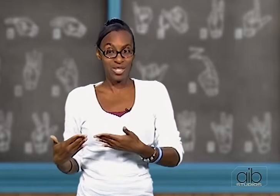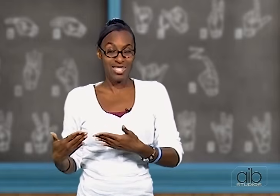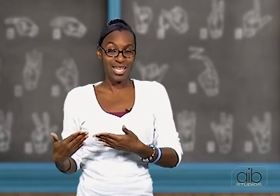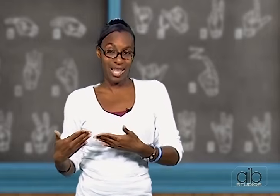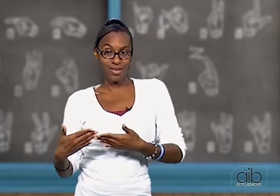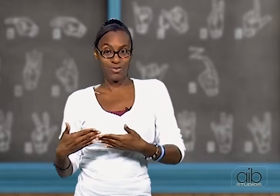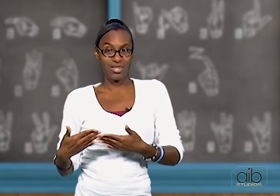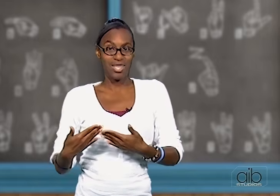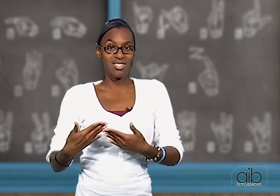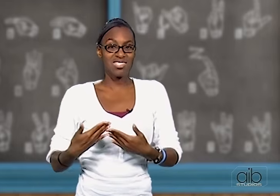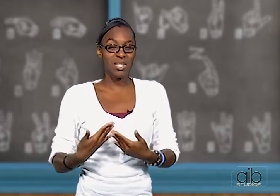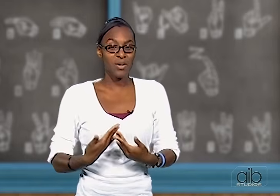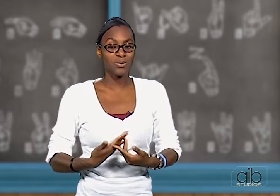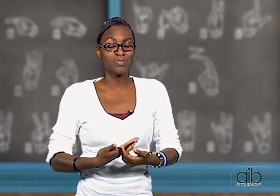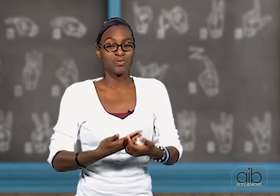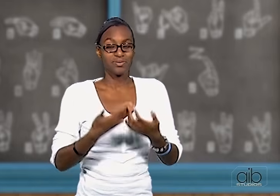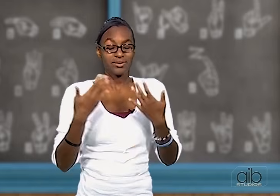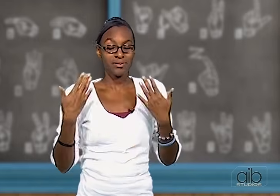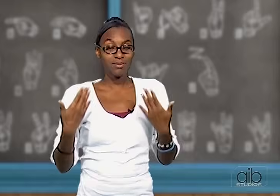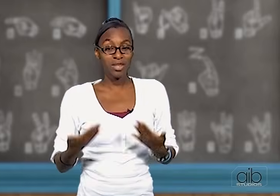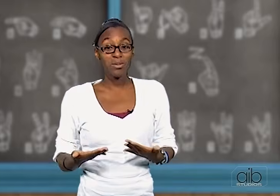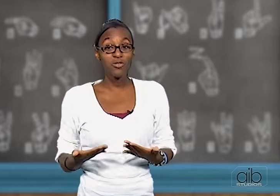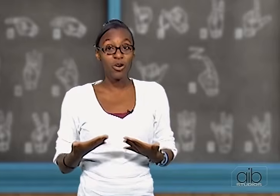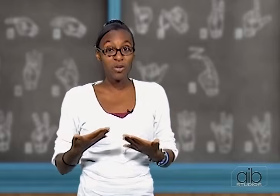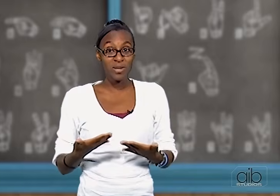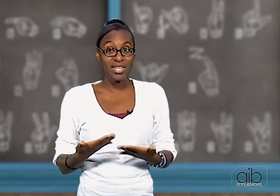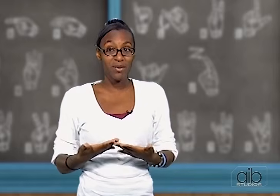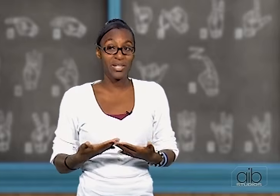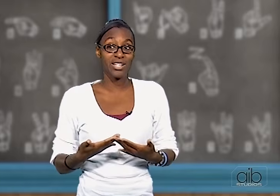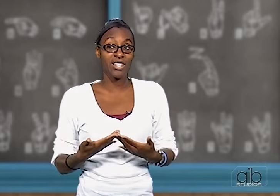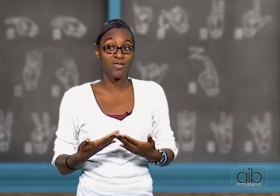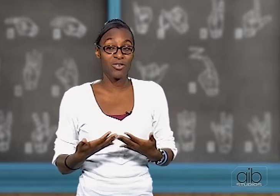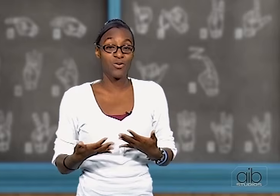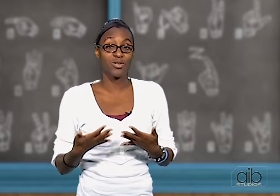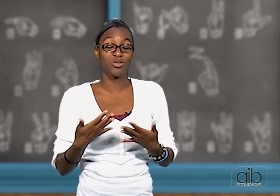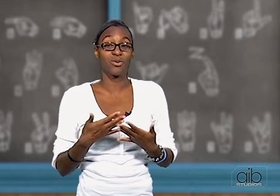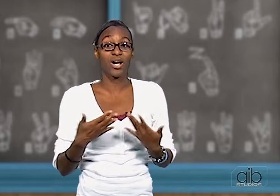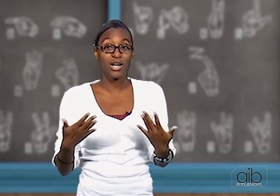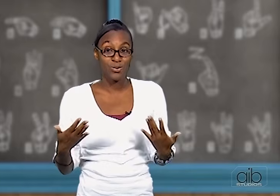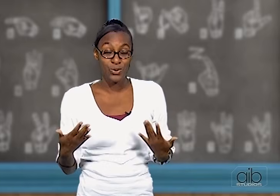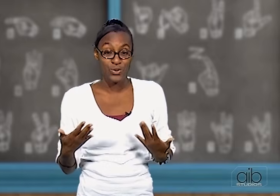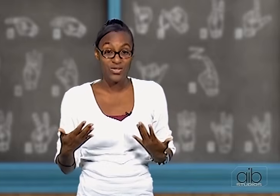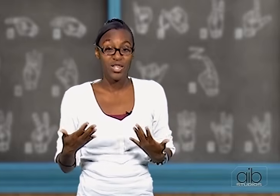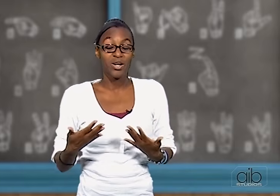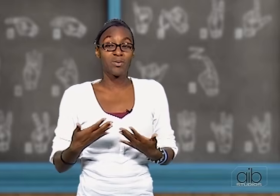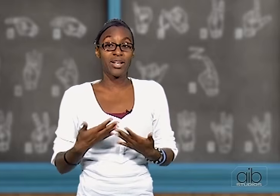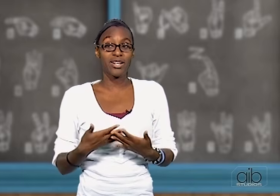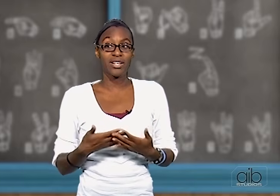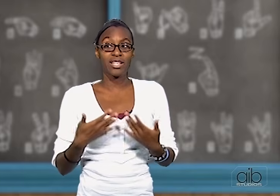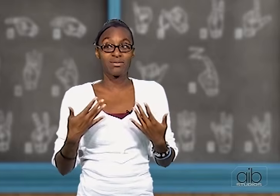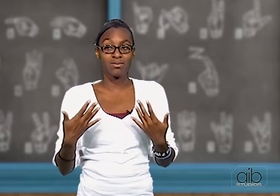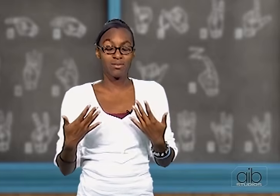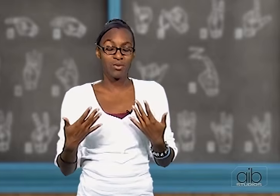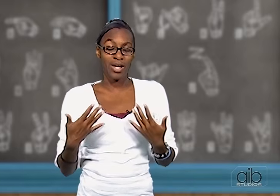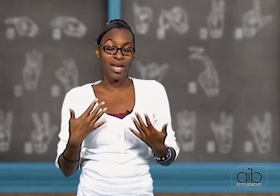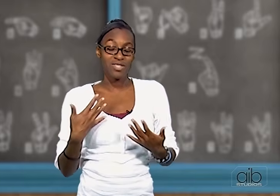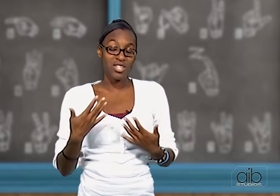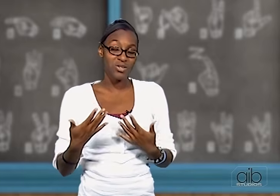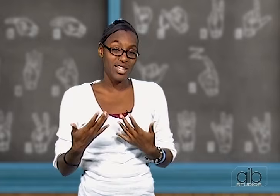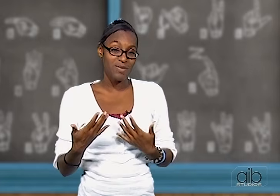everyday life. So before we begin, we got to cover over some ground rules where I have to tell you guys about